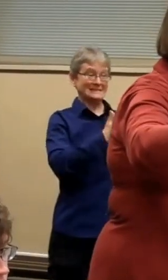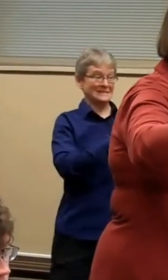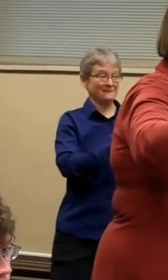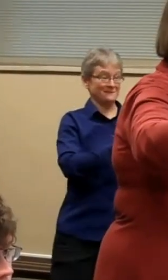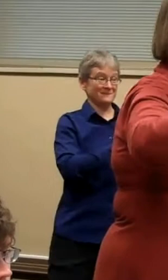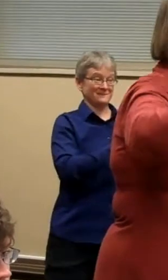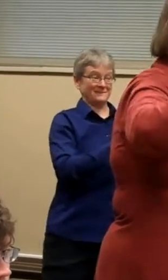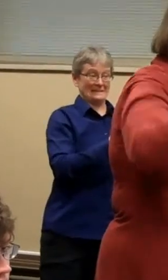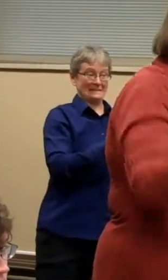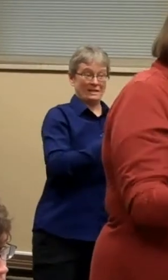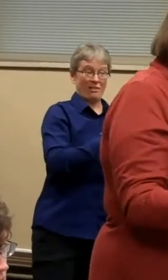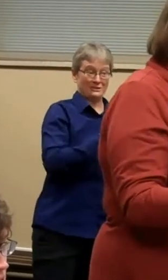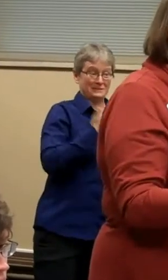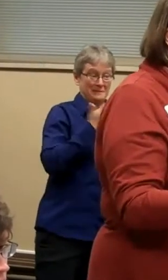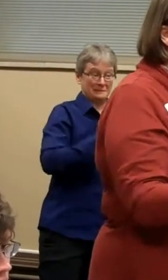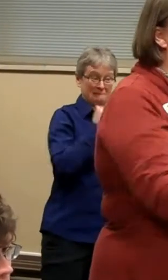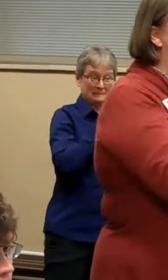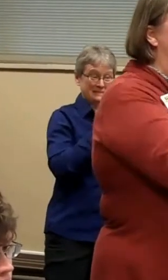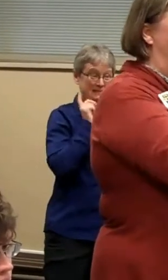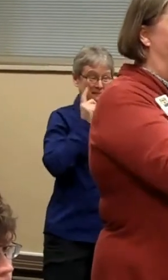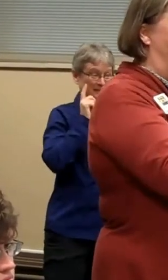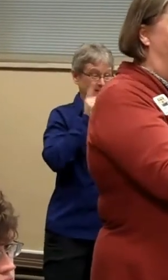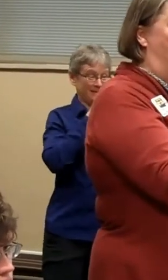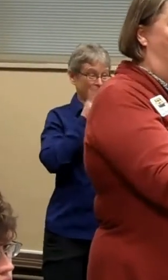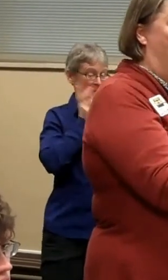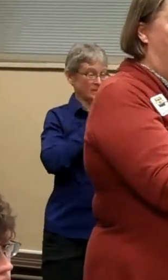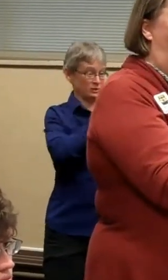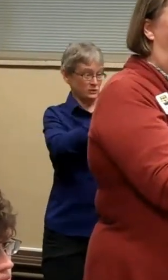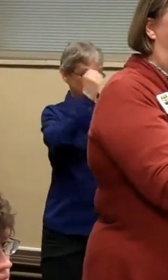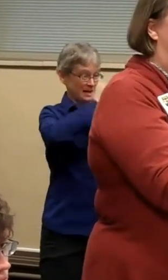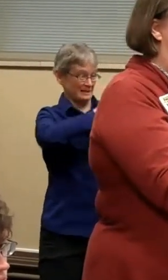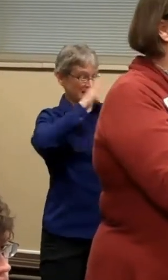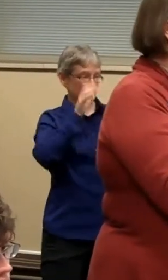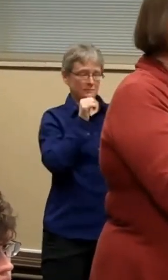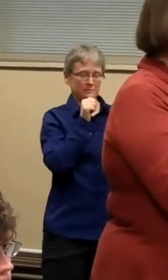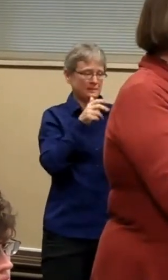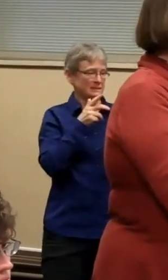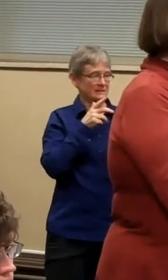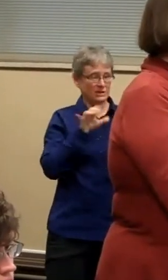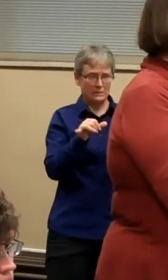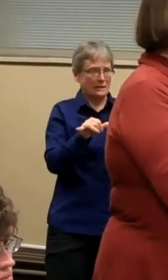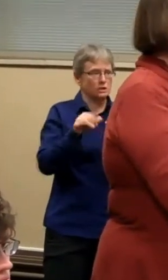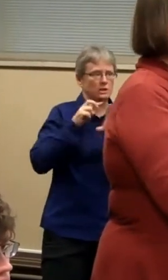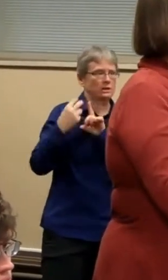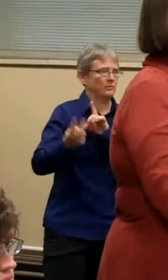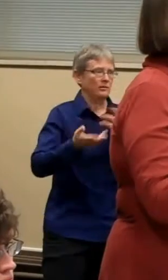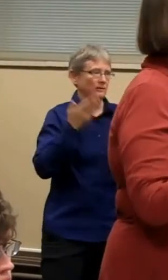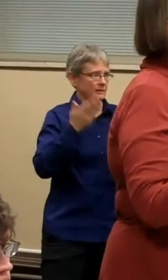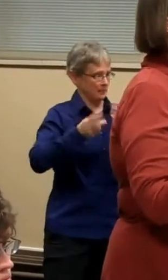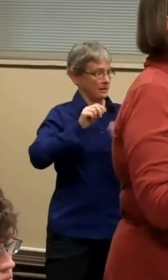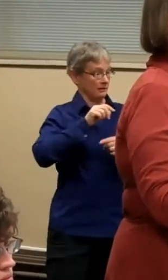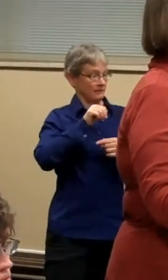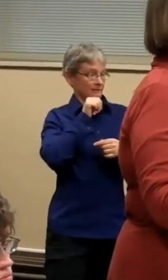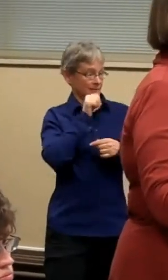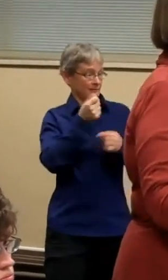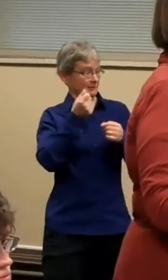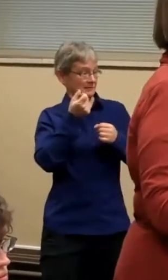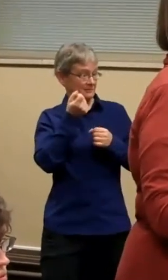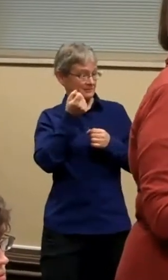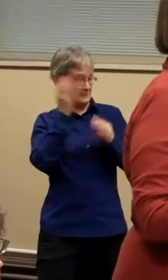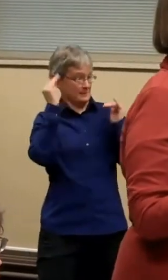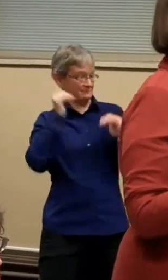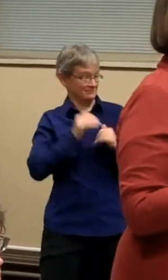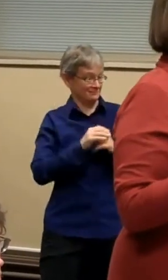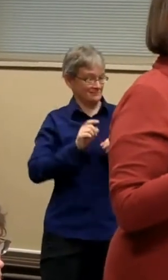you, and it probably doesn't fit into the engineering answer on what assistive technology is. But I personally